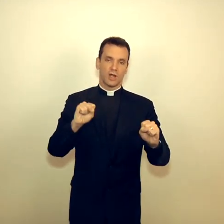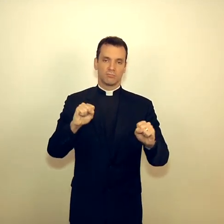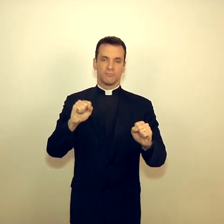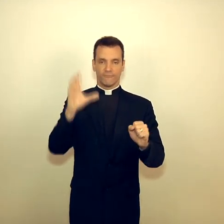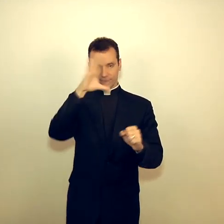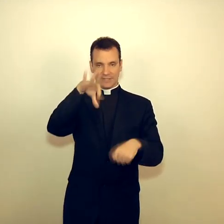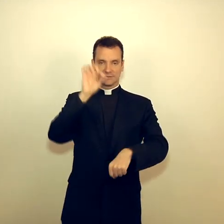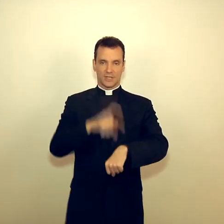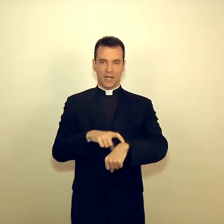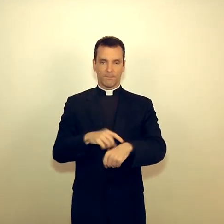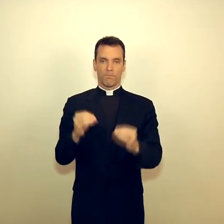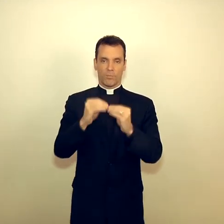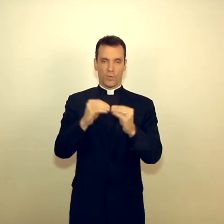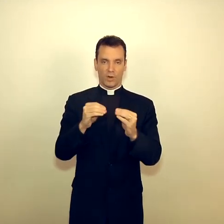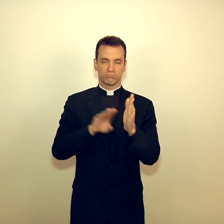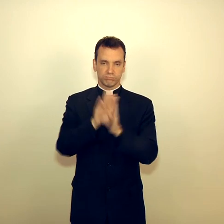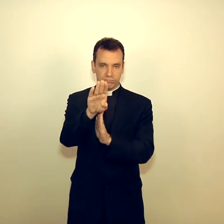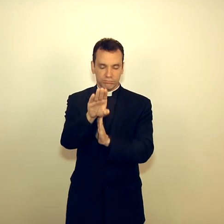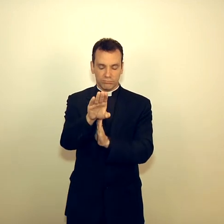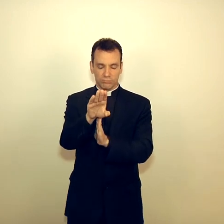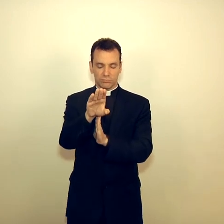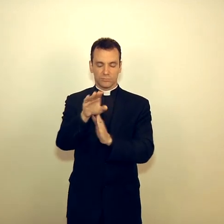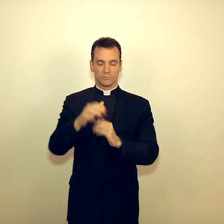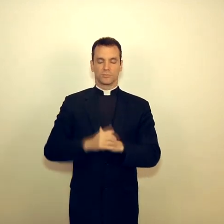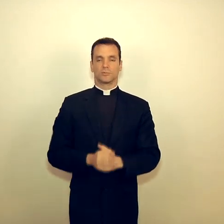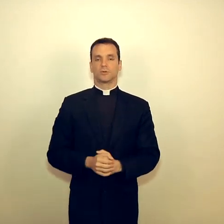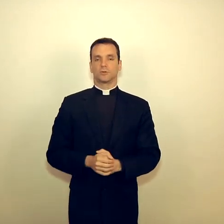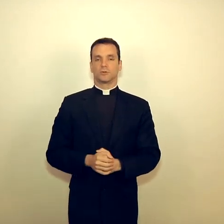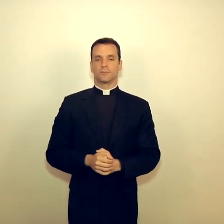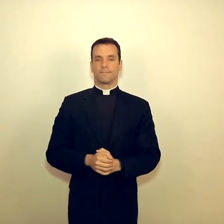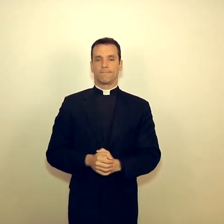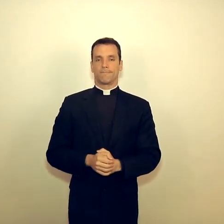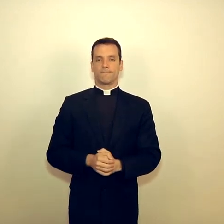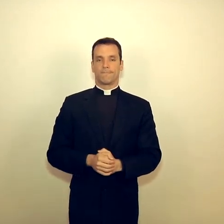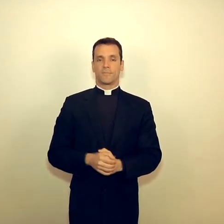We will try to do that. We're going to find some more time to develop those kinds of.